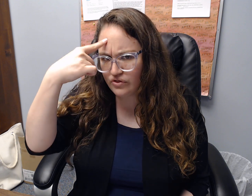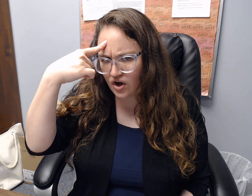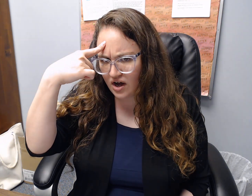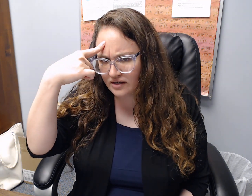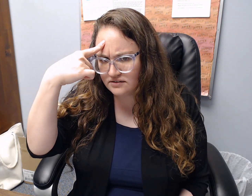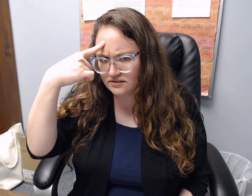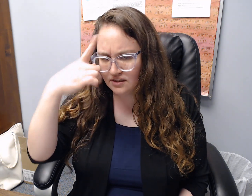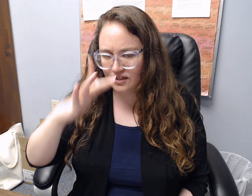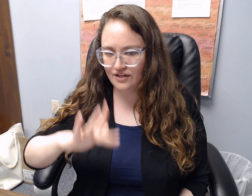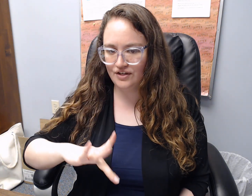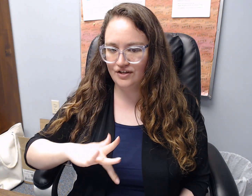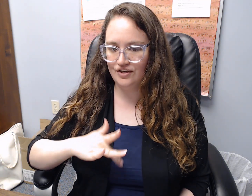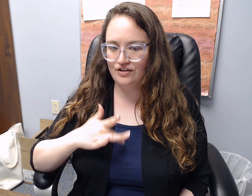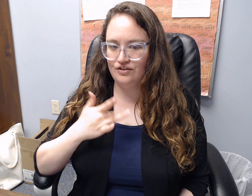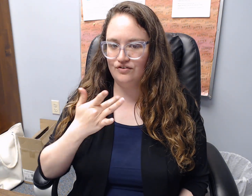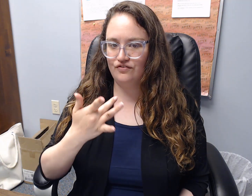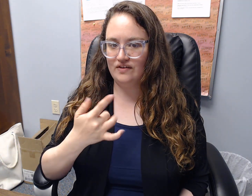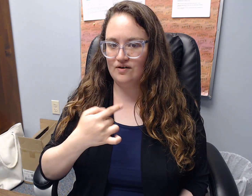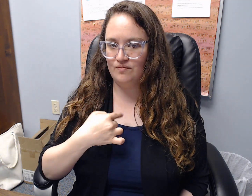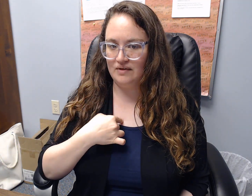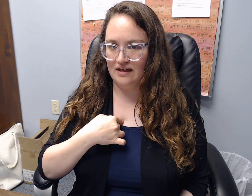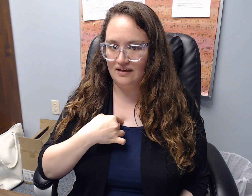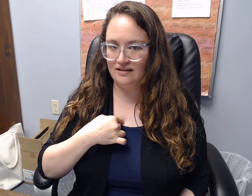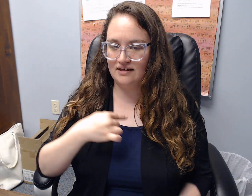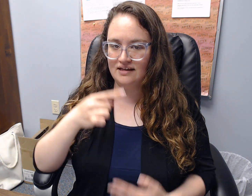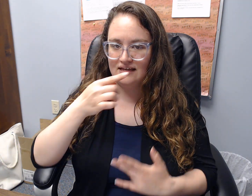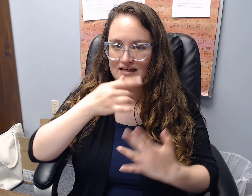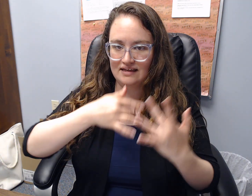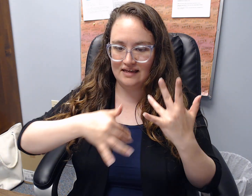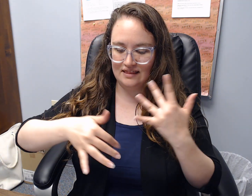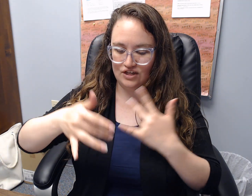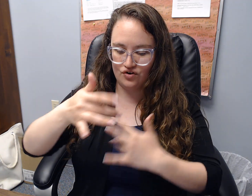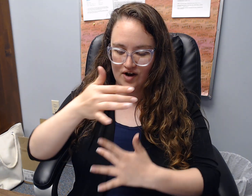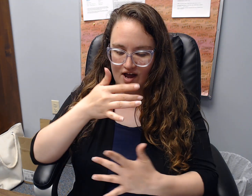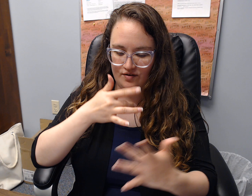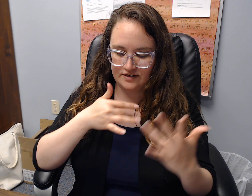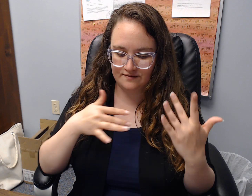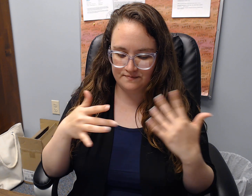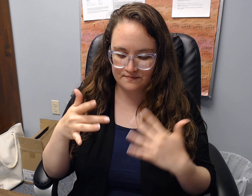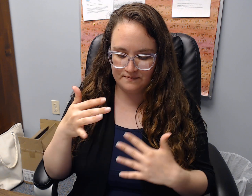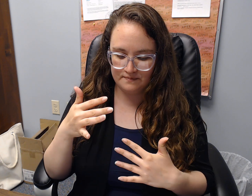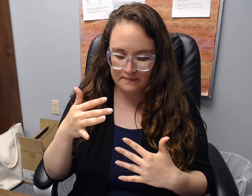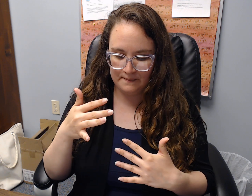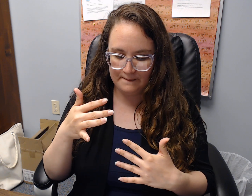thought you'd feel me in the crowd?